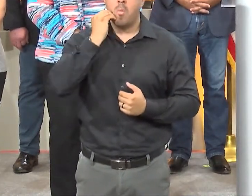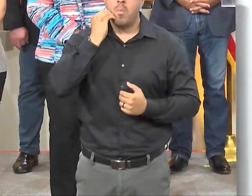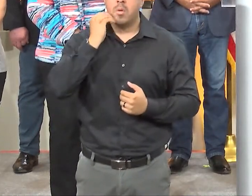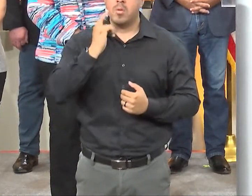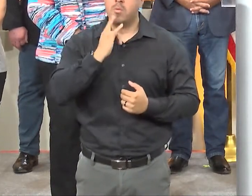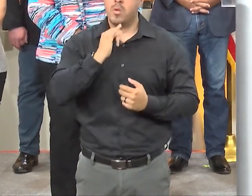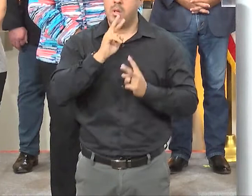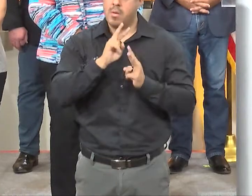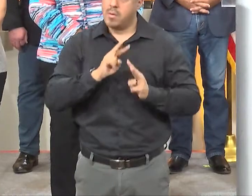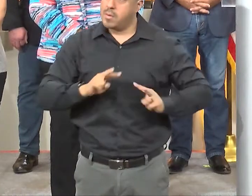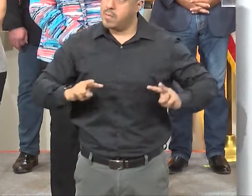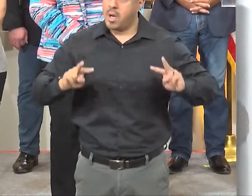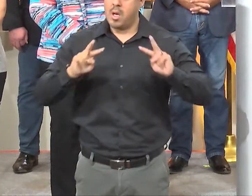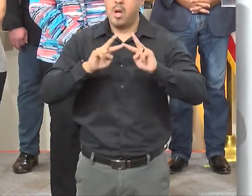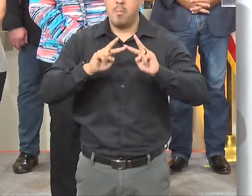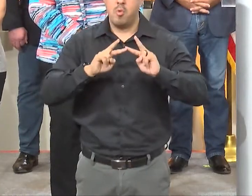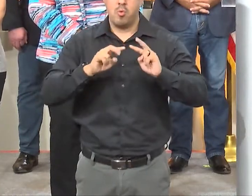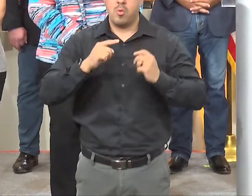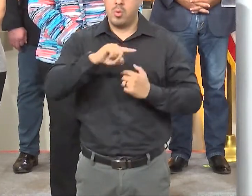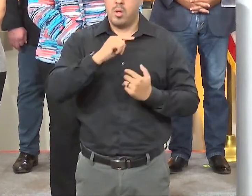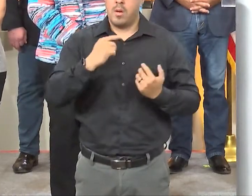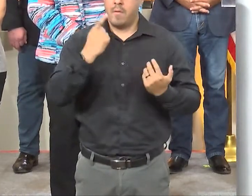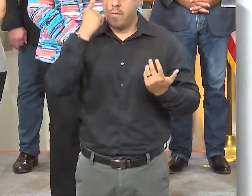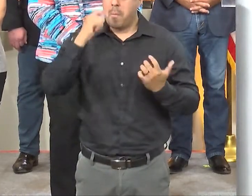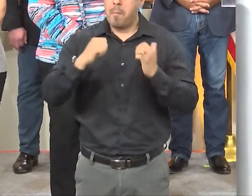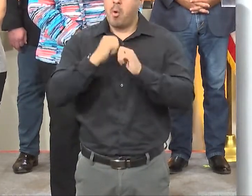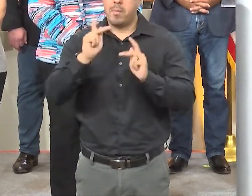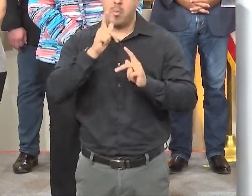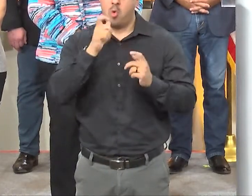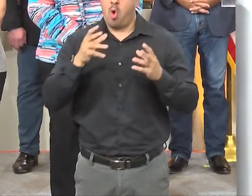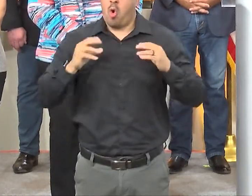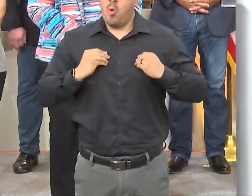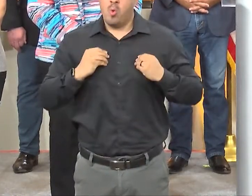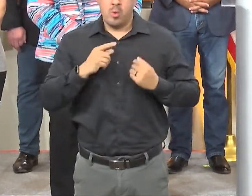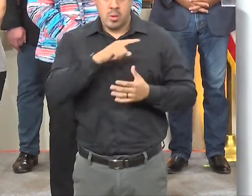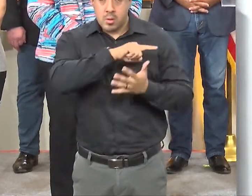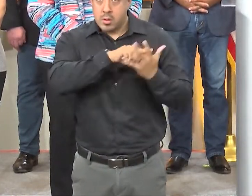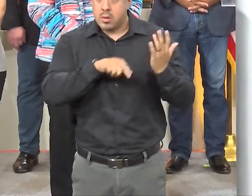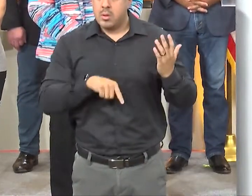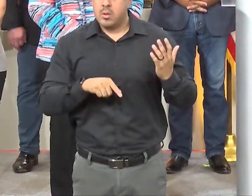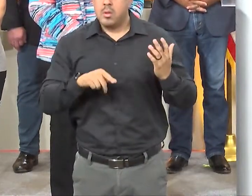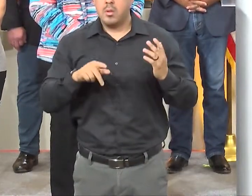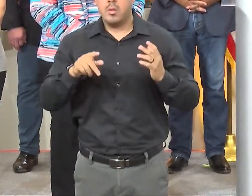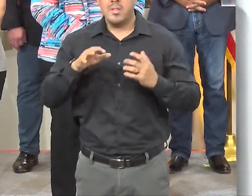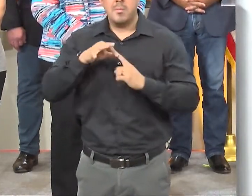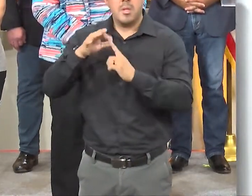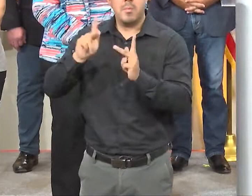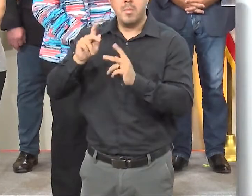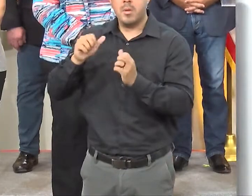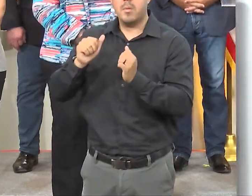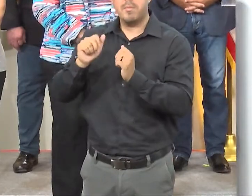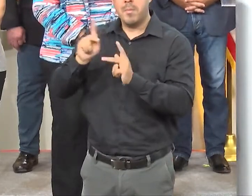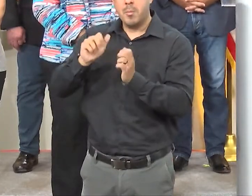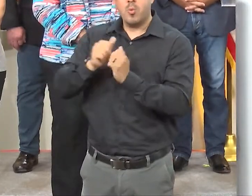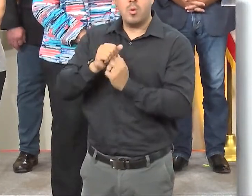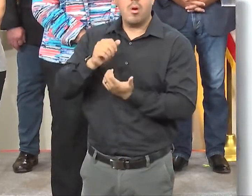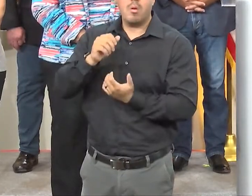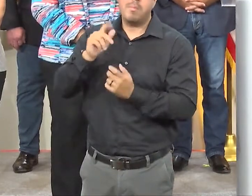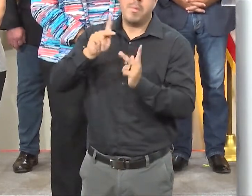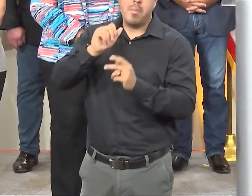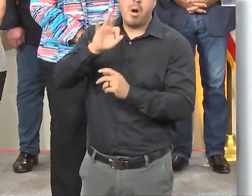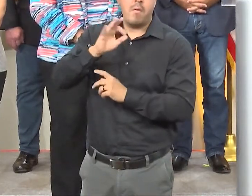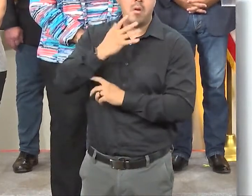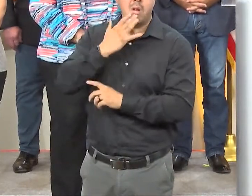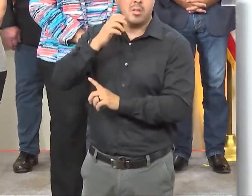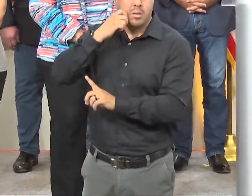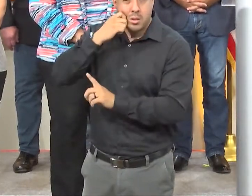most valuable thing that most people own, and especially for people of color or people of moderate means. This is